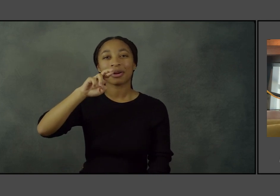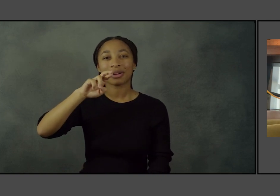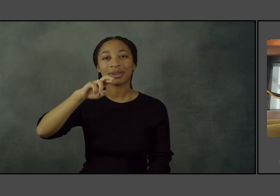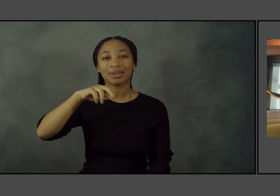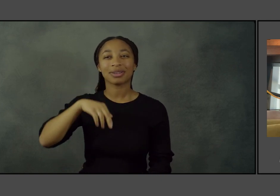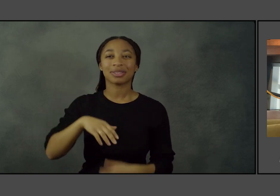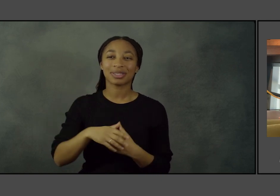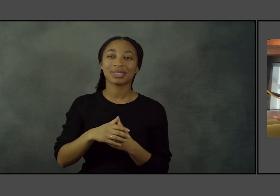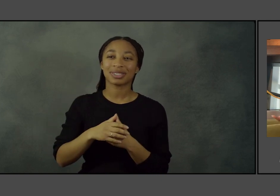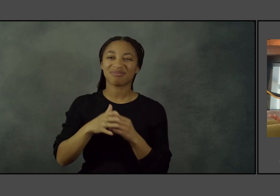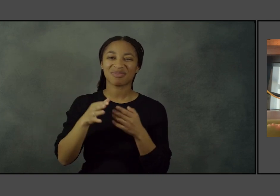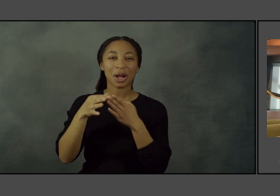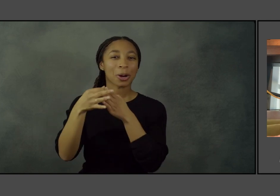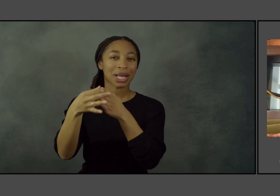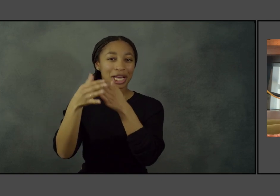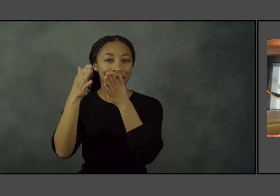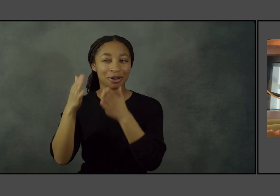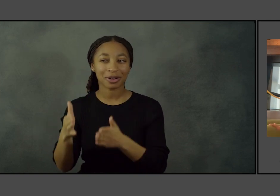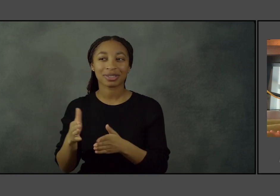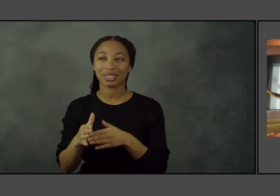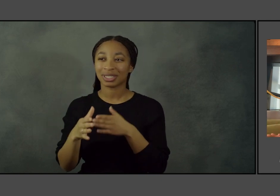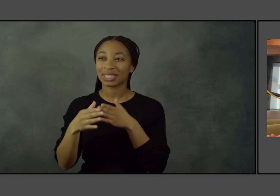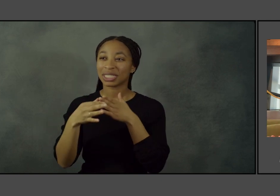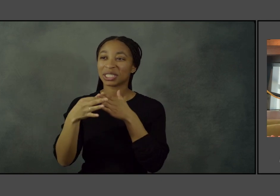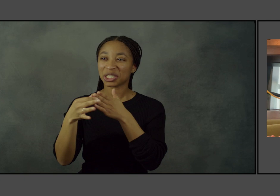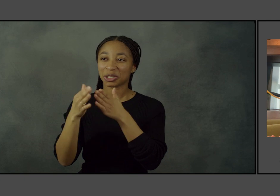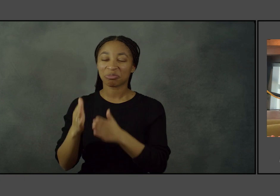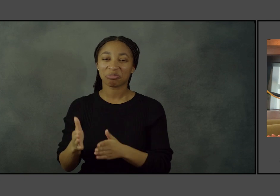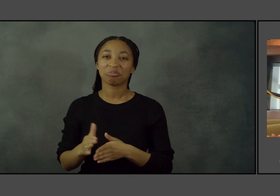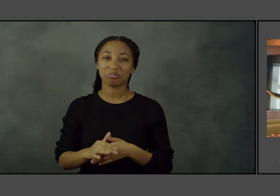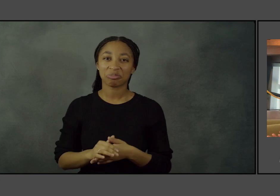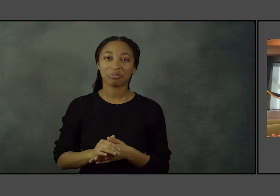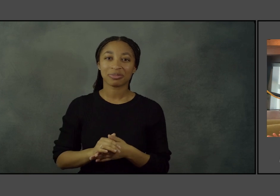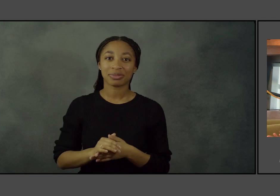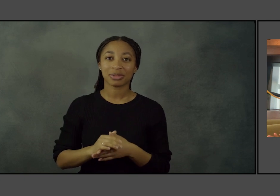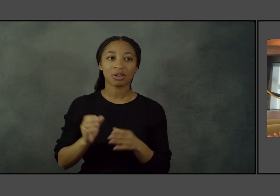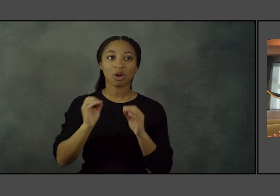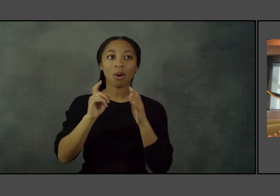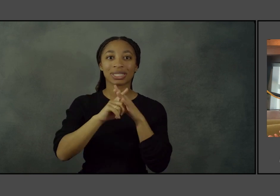music, really having no escape from the context of,